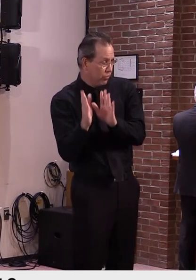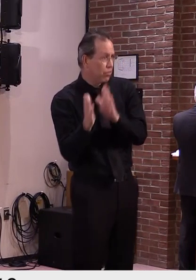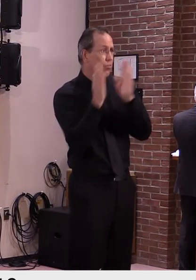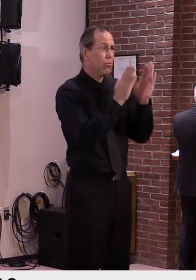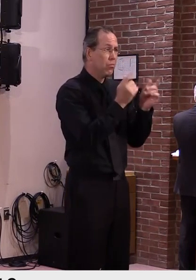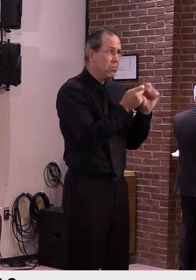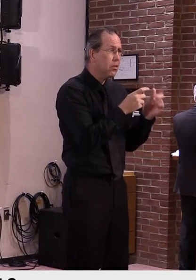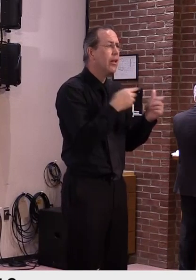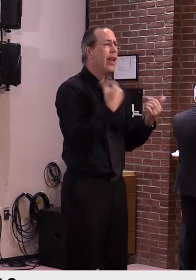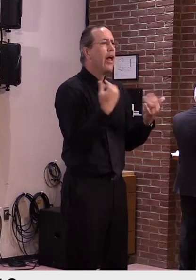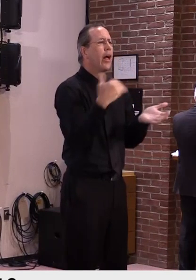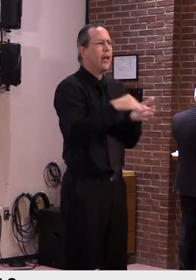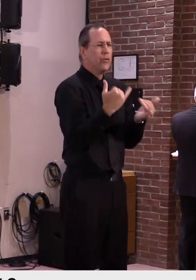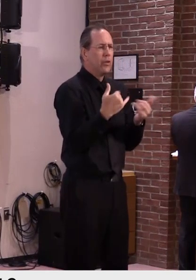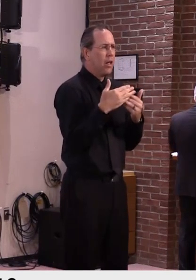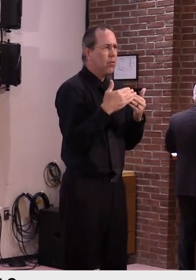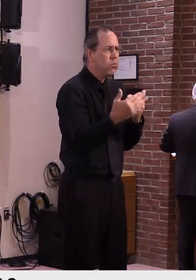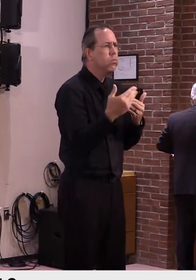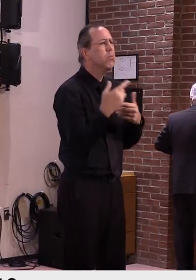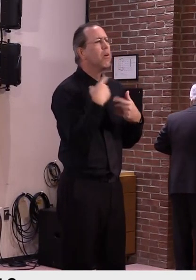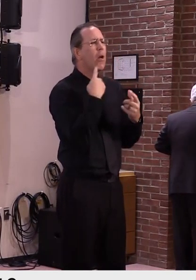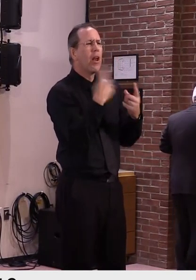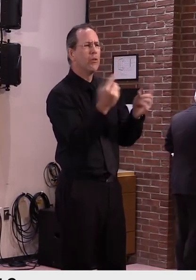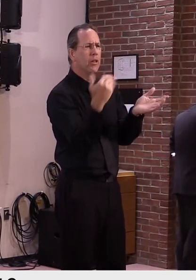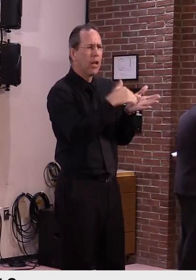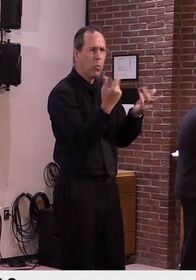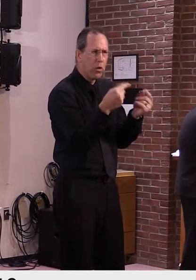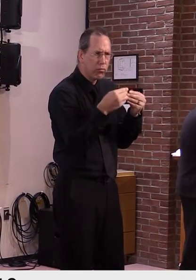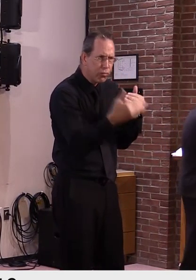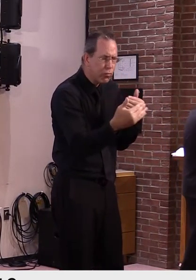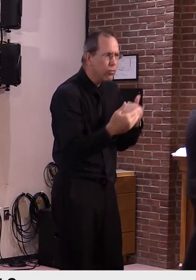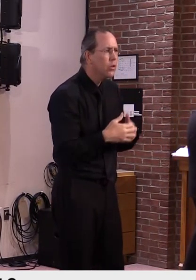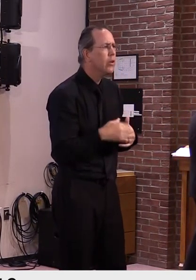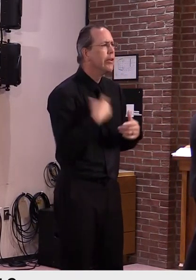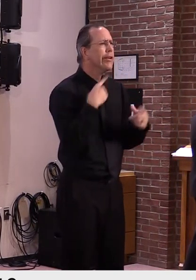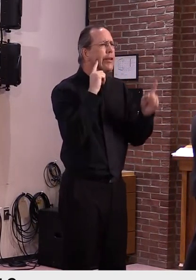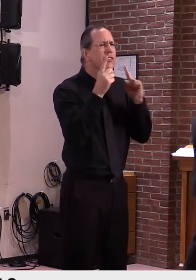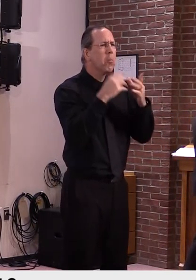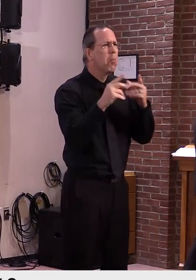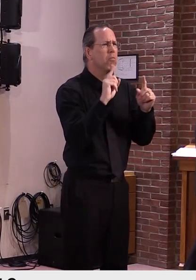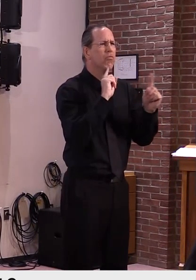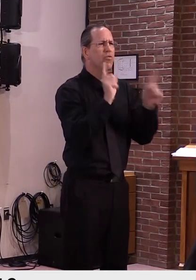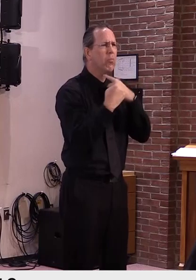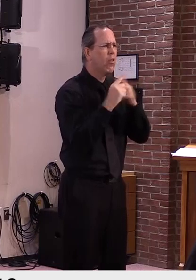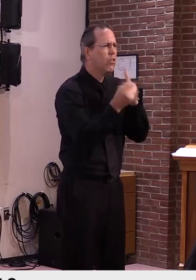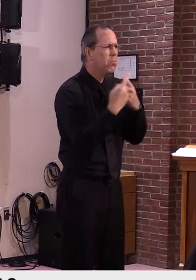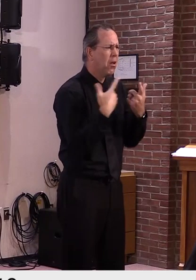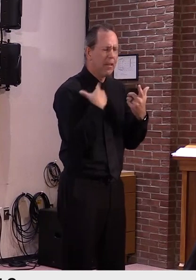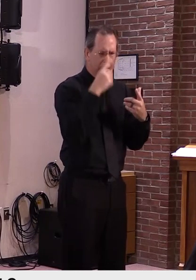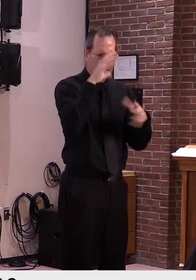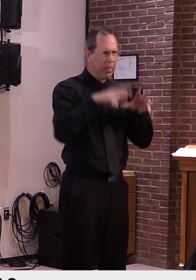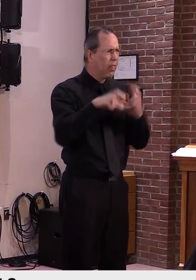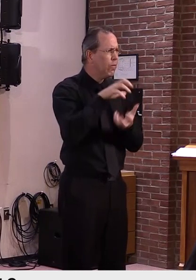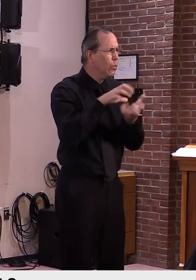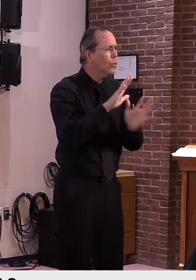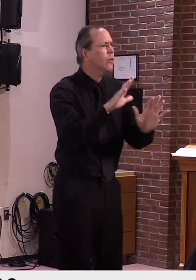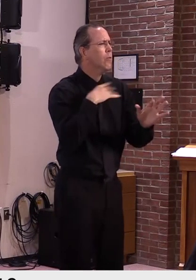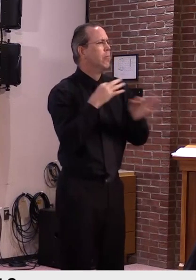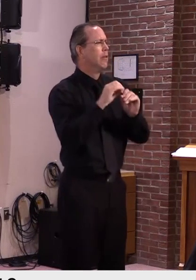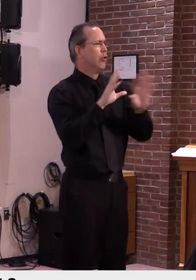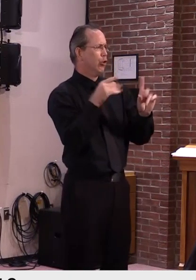is similar to what we've experienced throughout this pandemic. Some feel we're moving way too